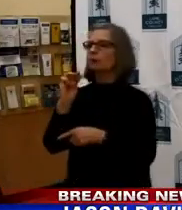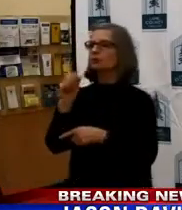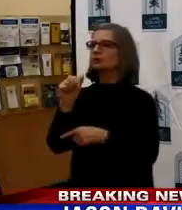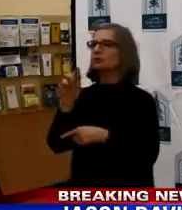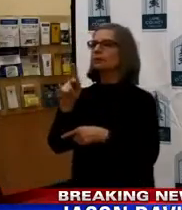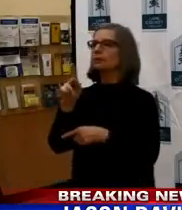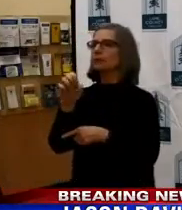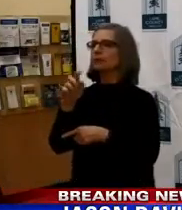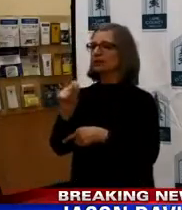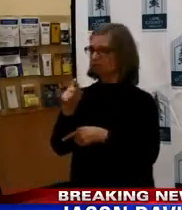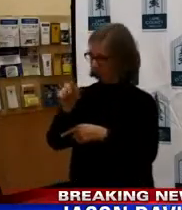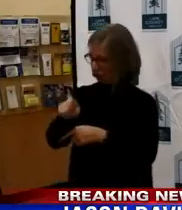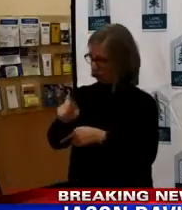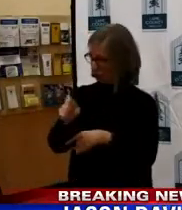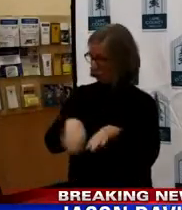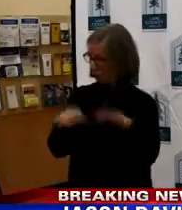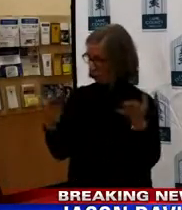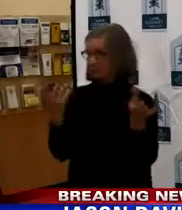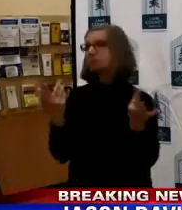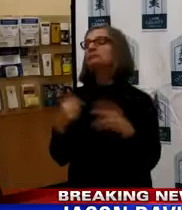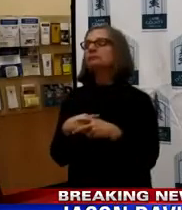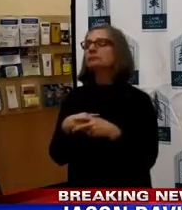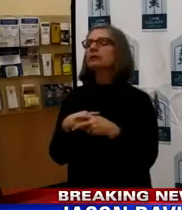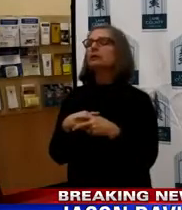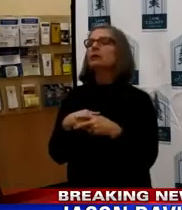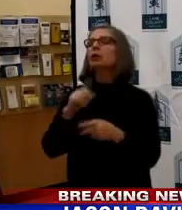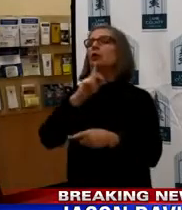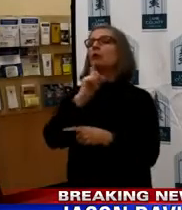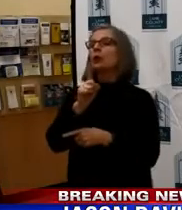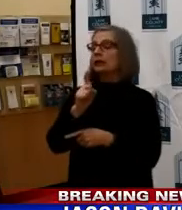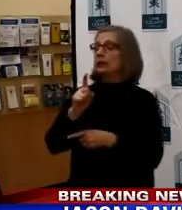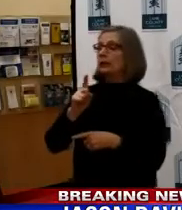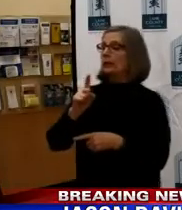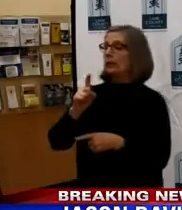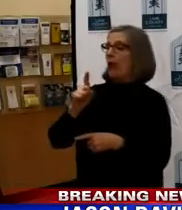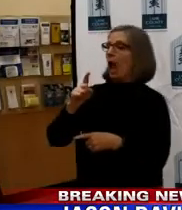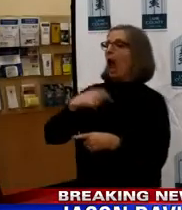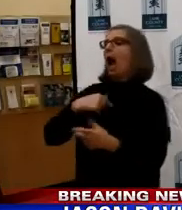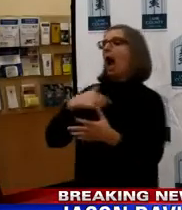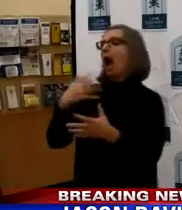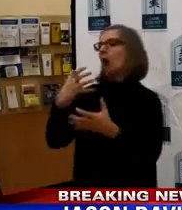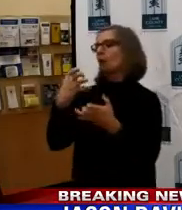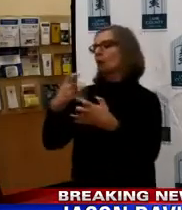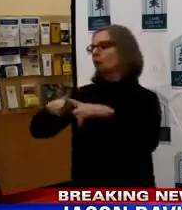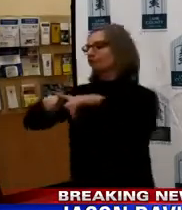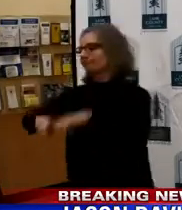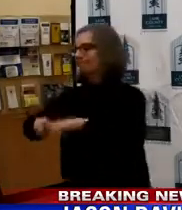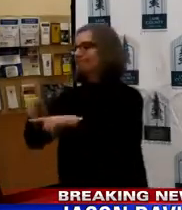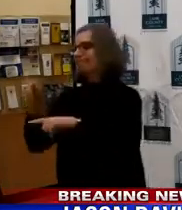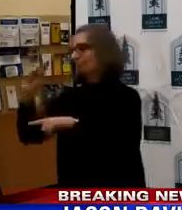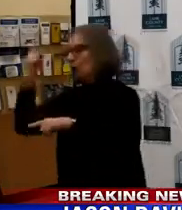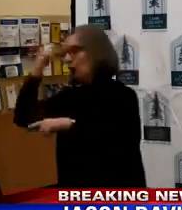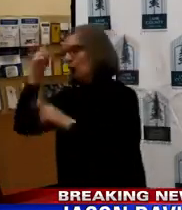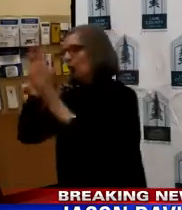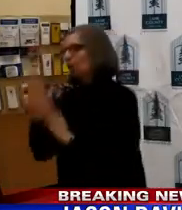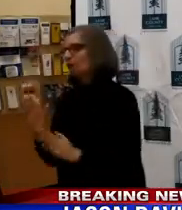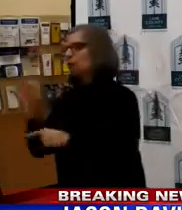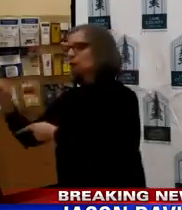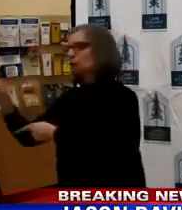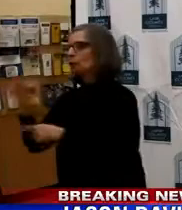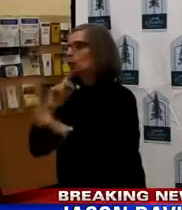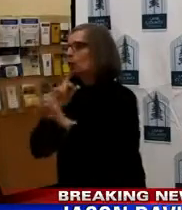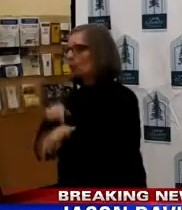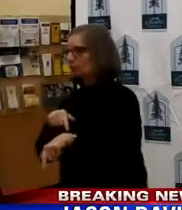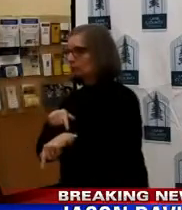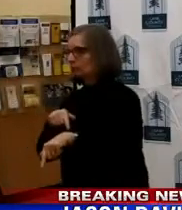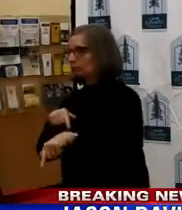a good idea? And so really what I would do is fall back to the governor's order on essential services, and certainly food is